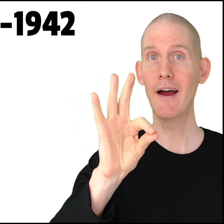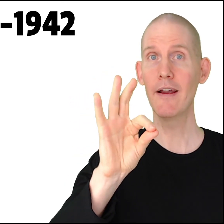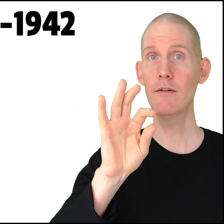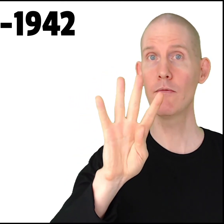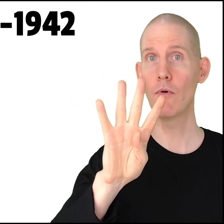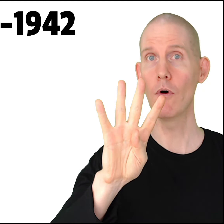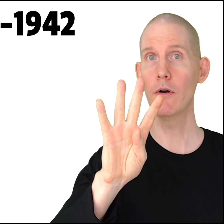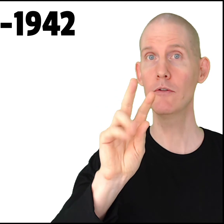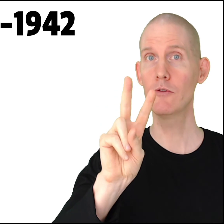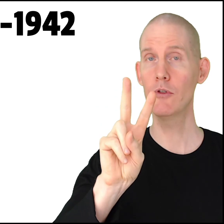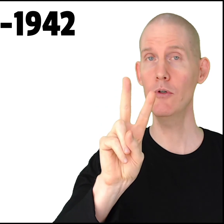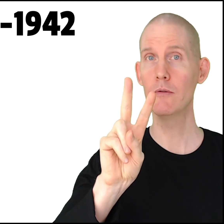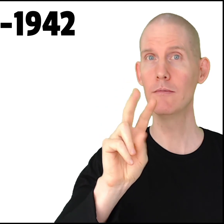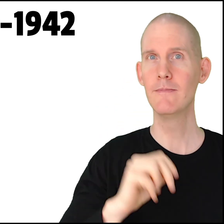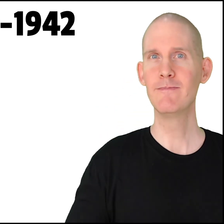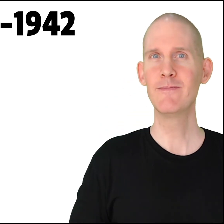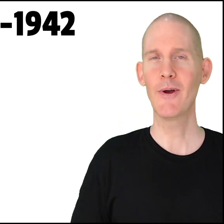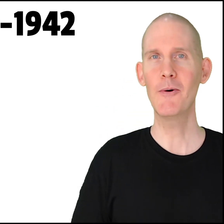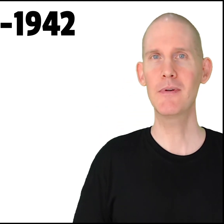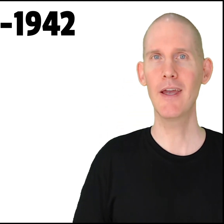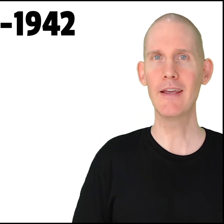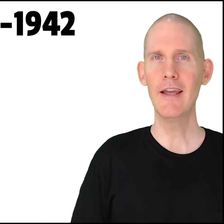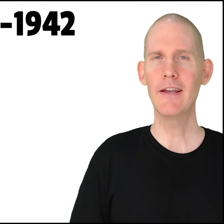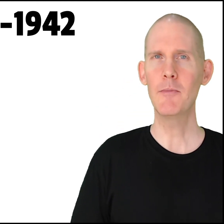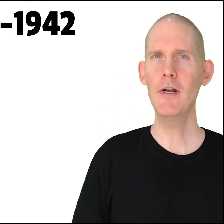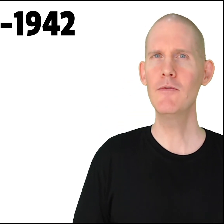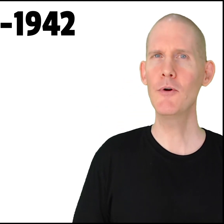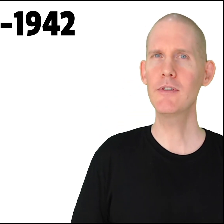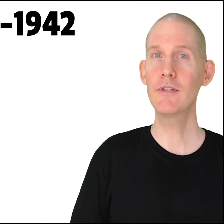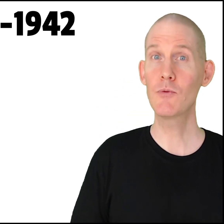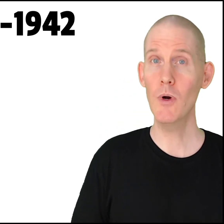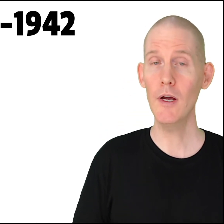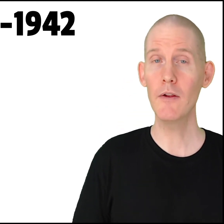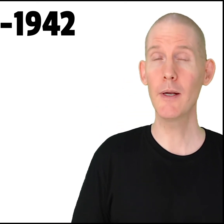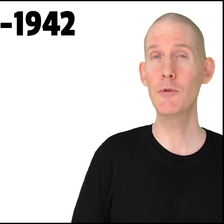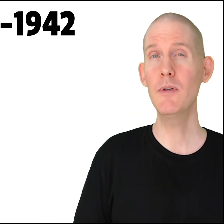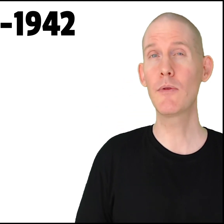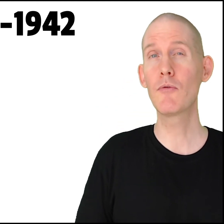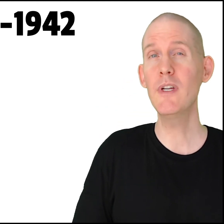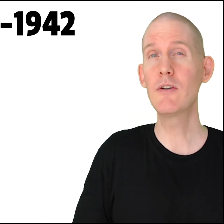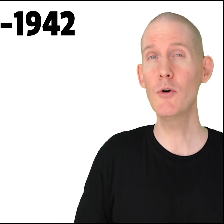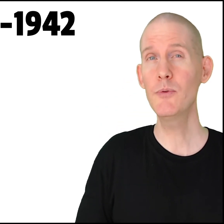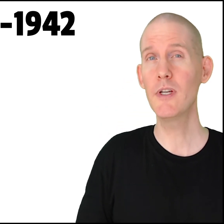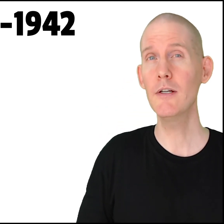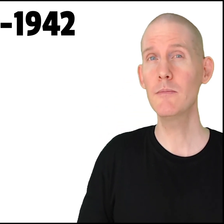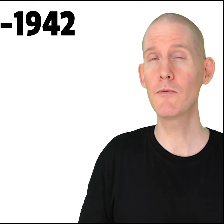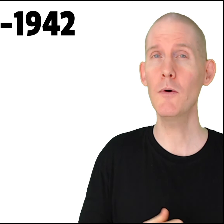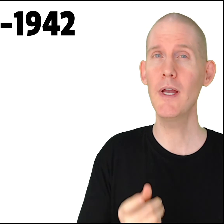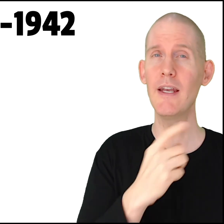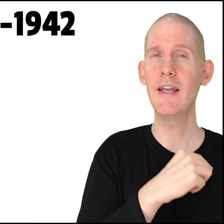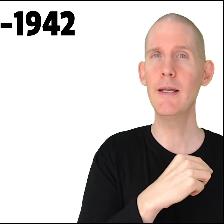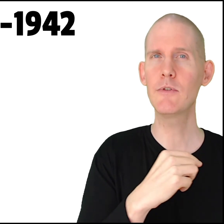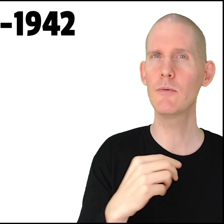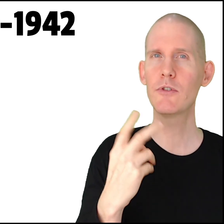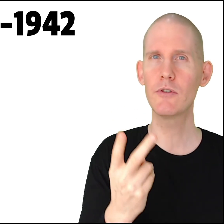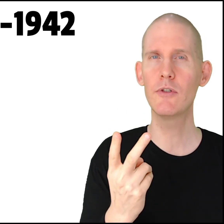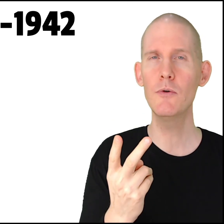9, 4, 2. Okay, now you might have noticed as well that I'm doing 3 groups here. Before we had names and there was just 2